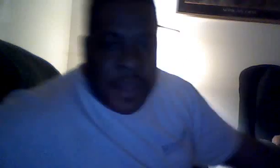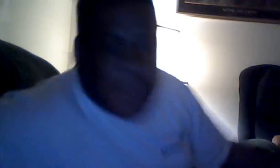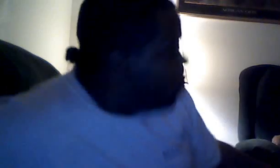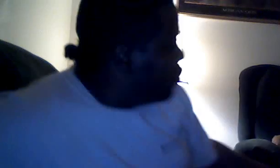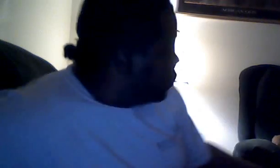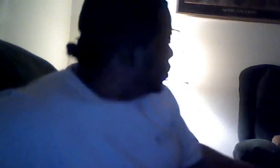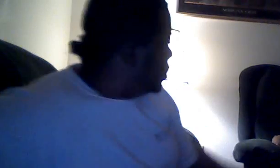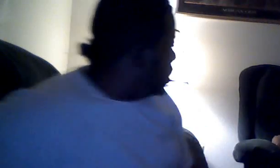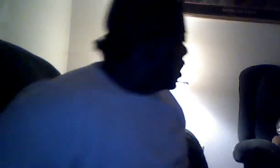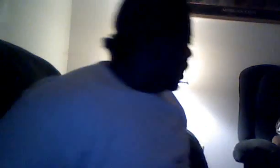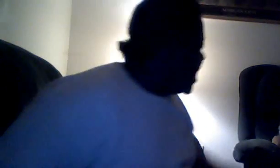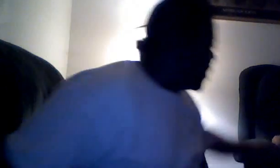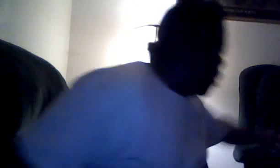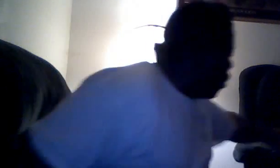know. Where I go?